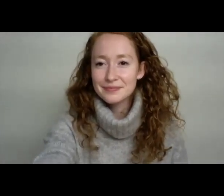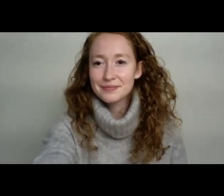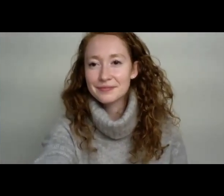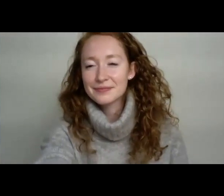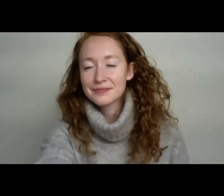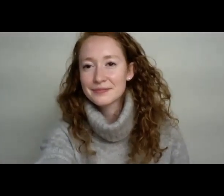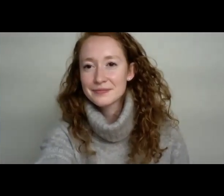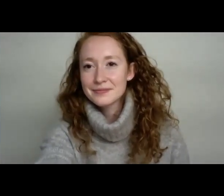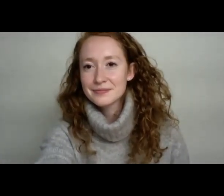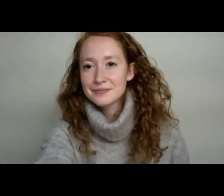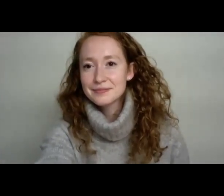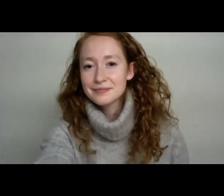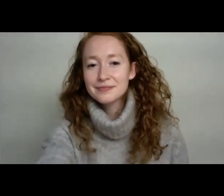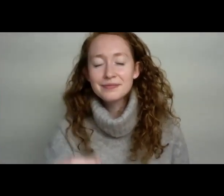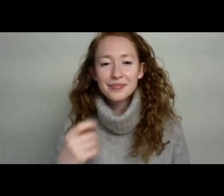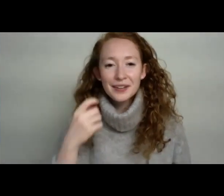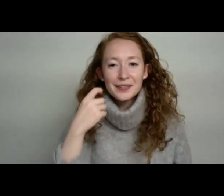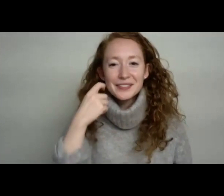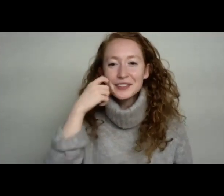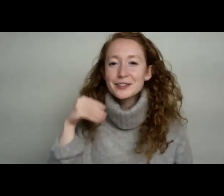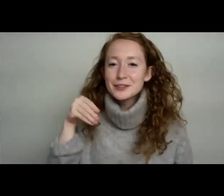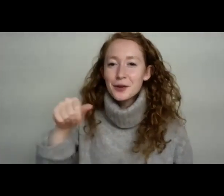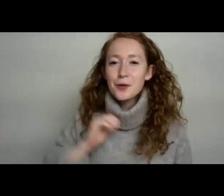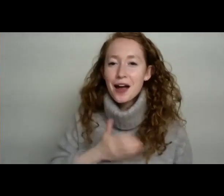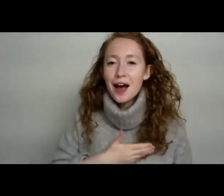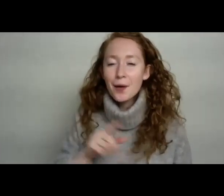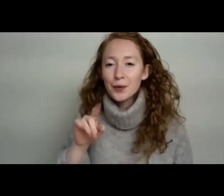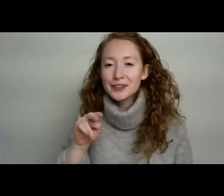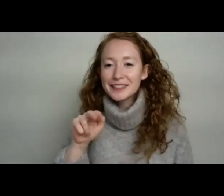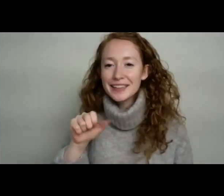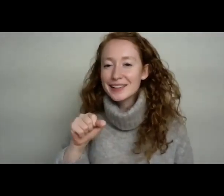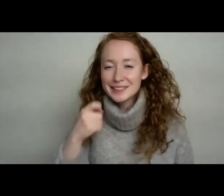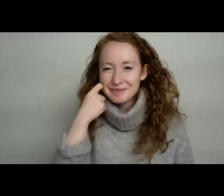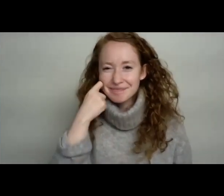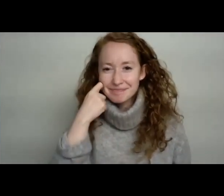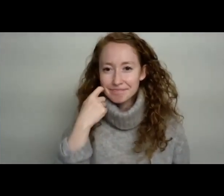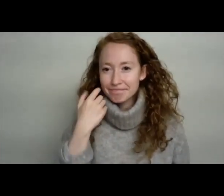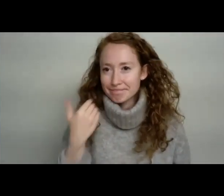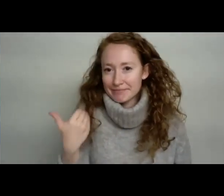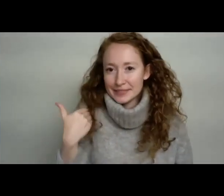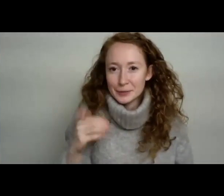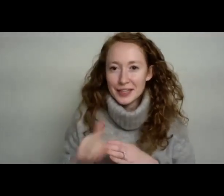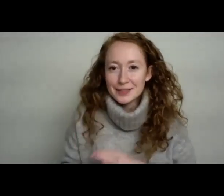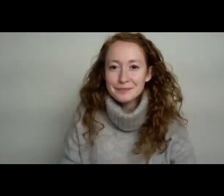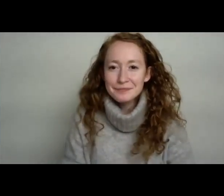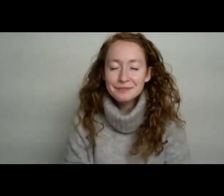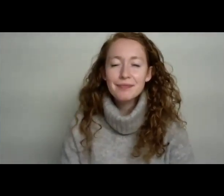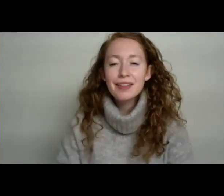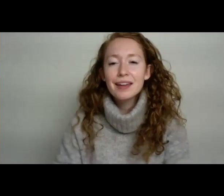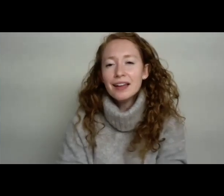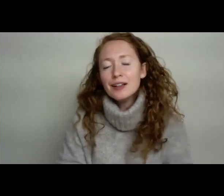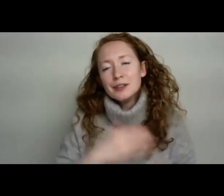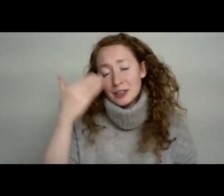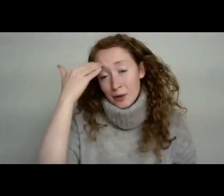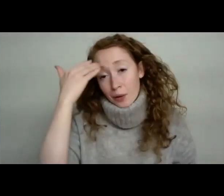make, just stressed as a general rule, stressed transplants are less abundant than unstressed transplants, and age